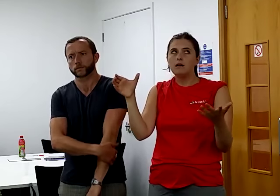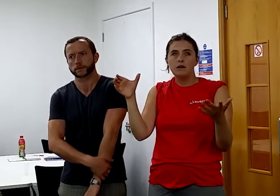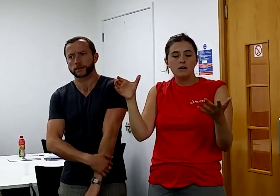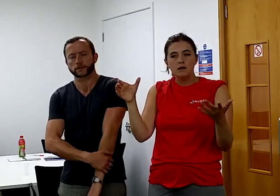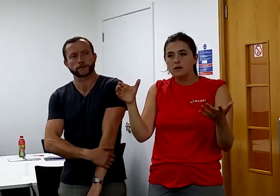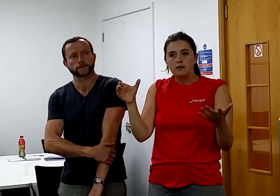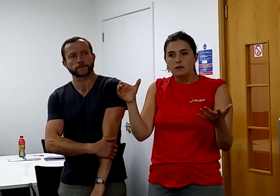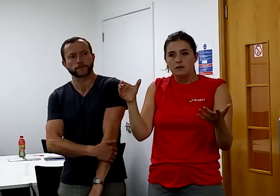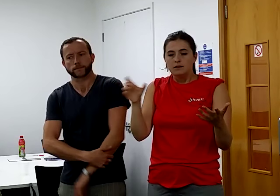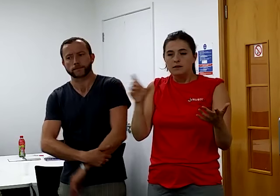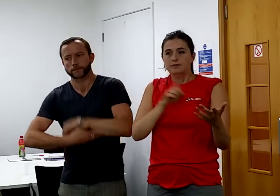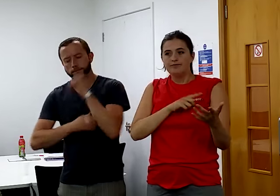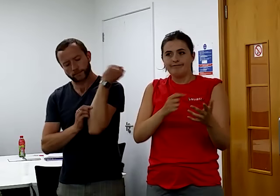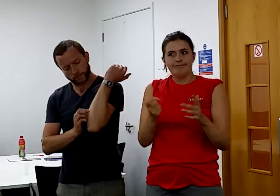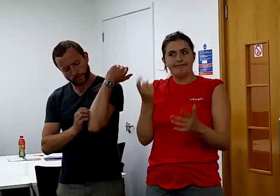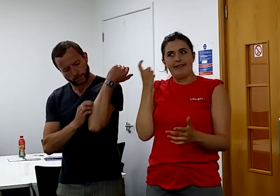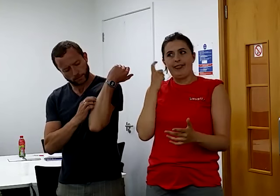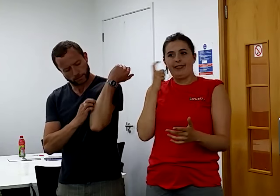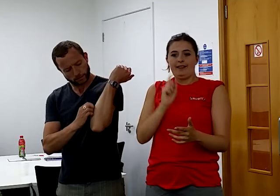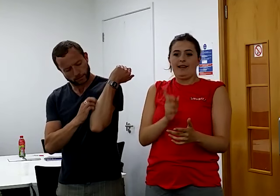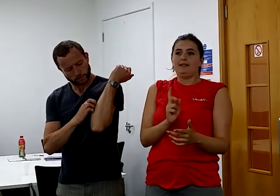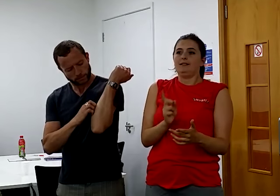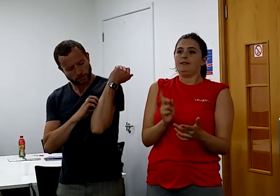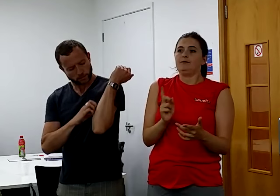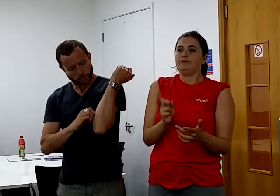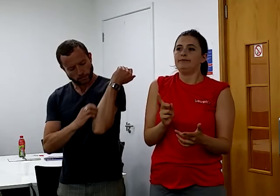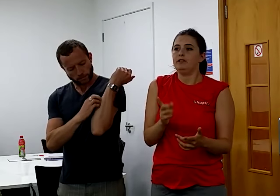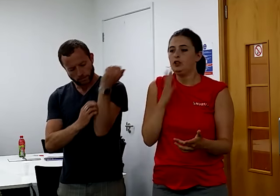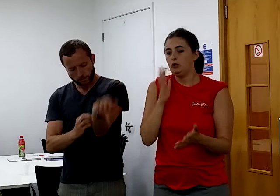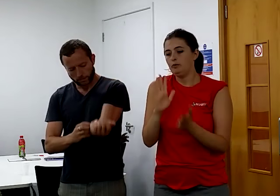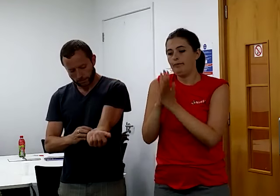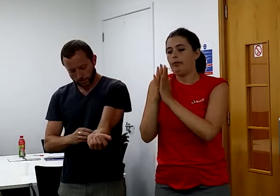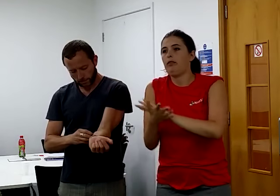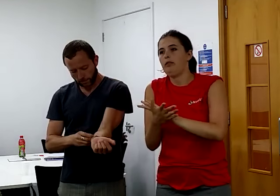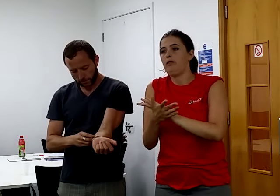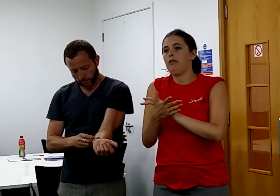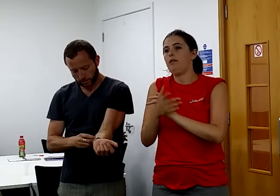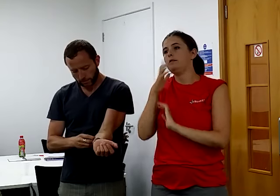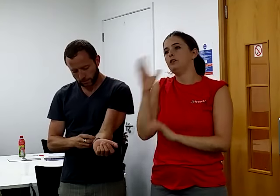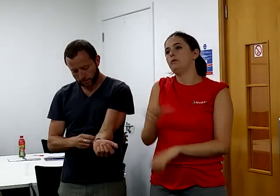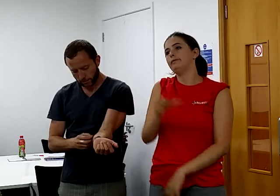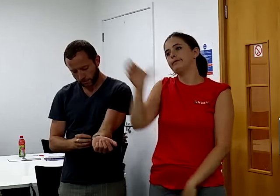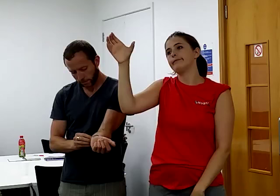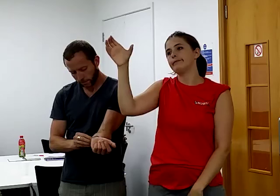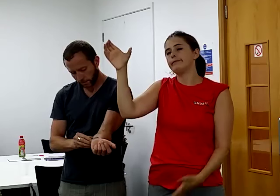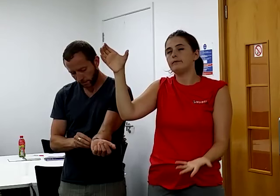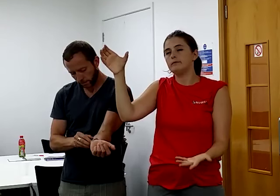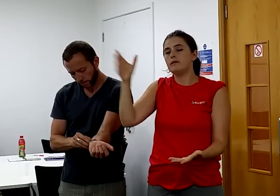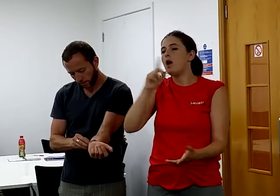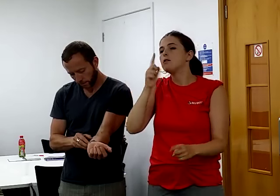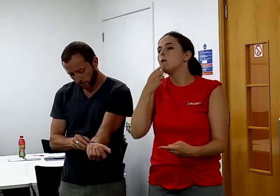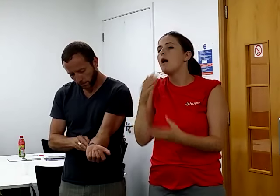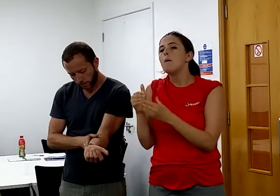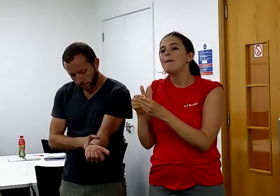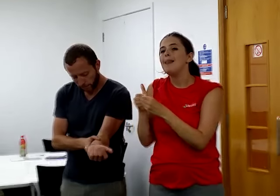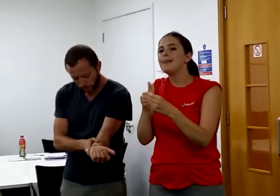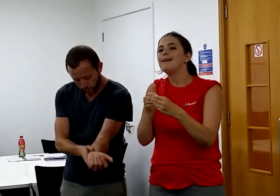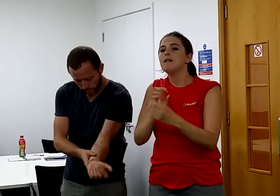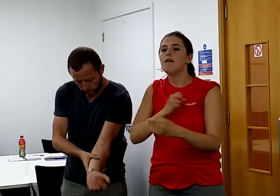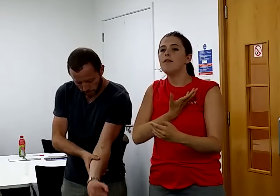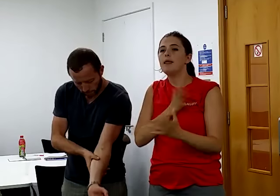of logic which has been used in order to discredit Jeremy Corbyn's eligibility to be leader of the Labour Party.